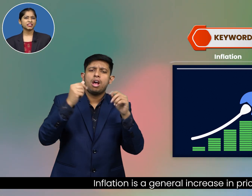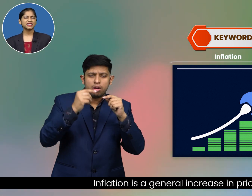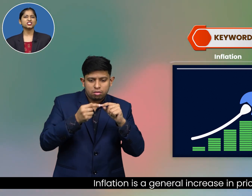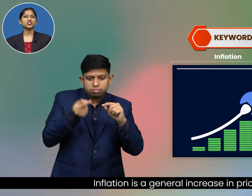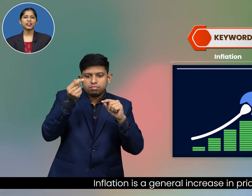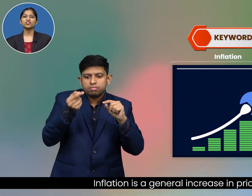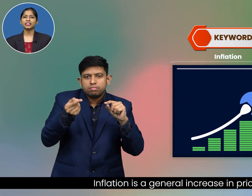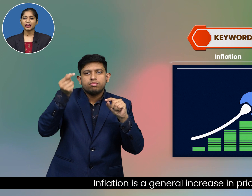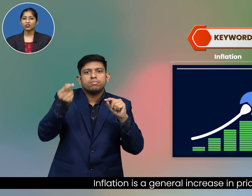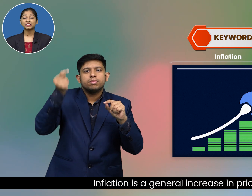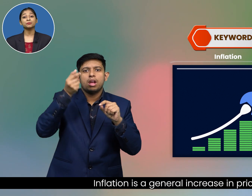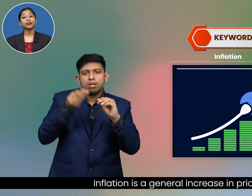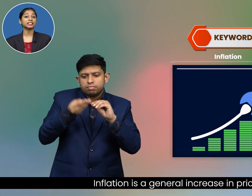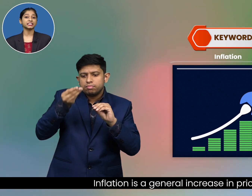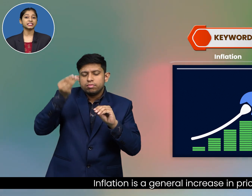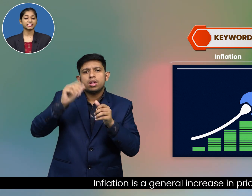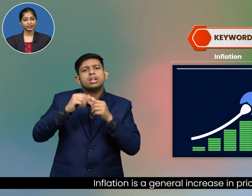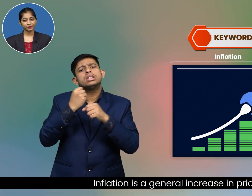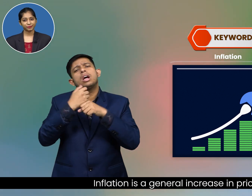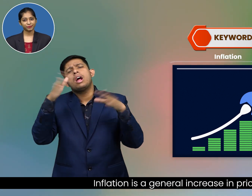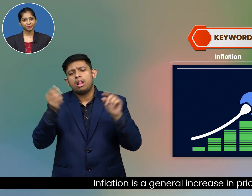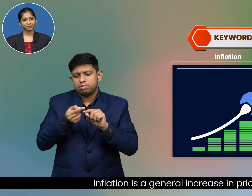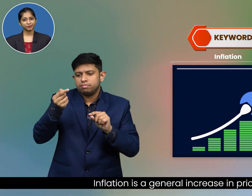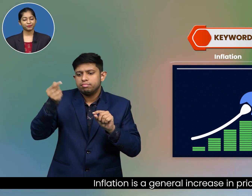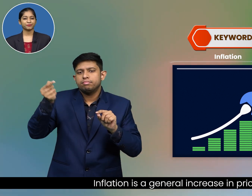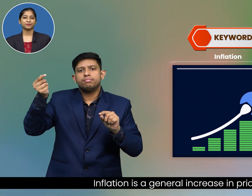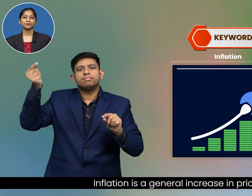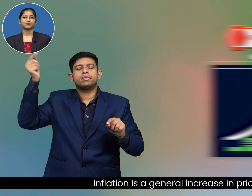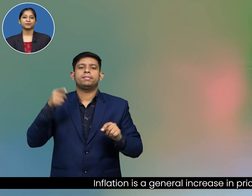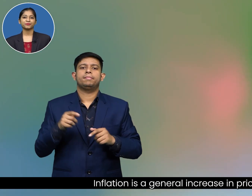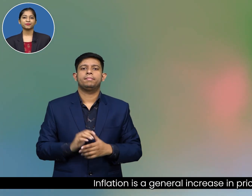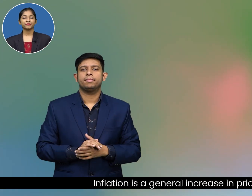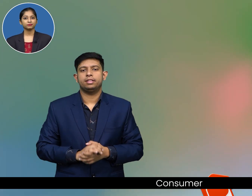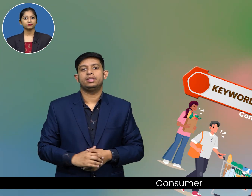Inflation is a general increase in prices.